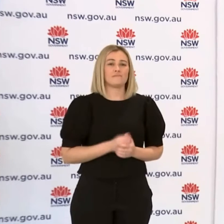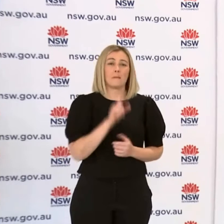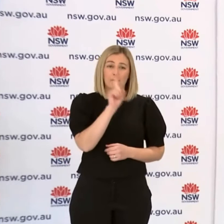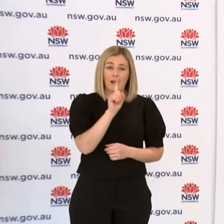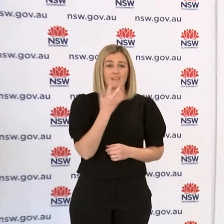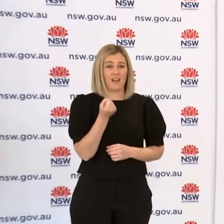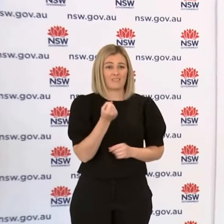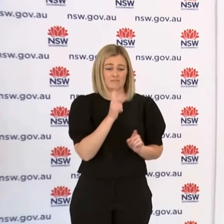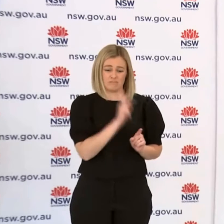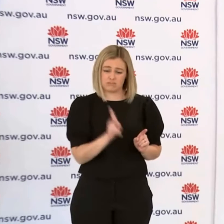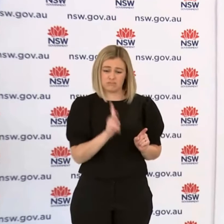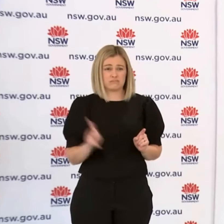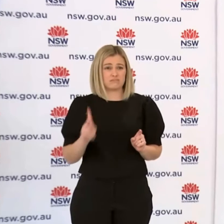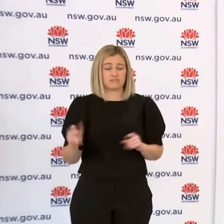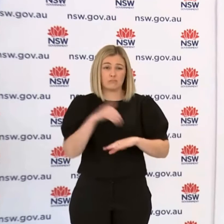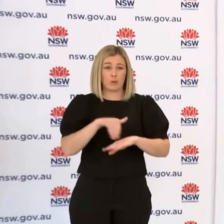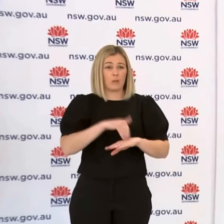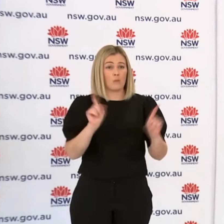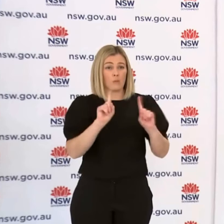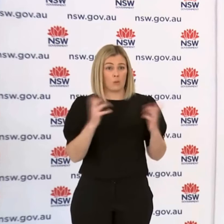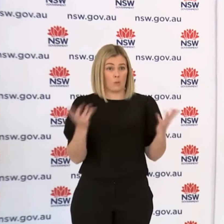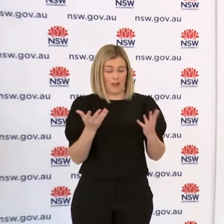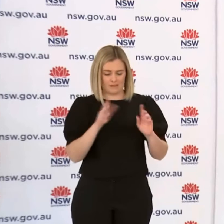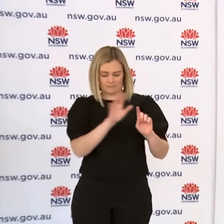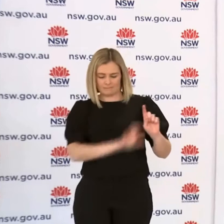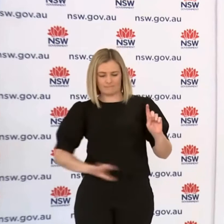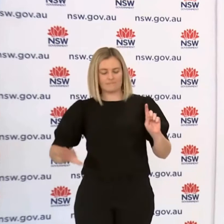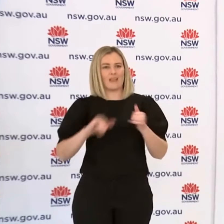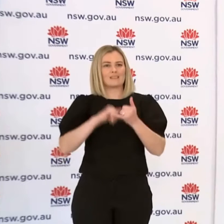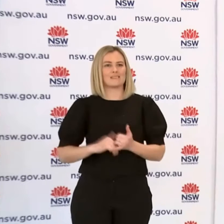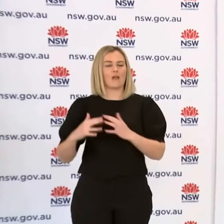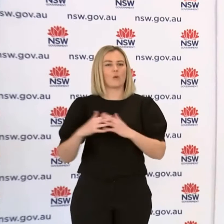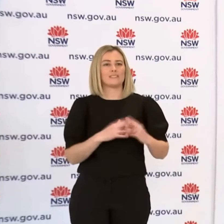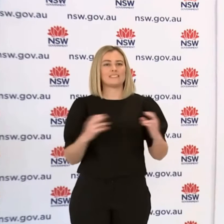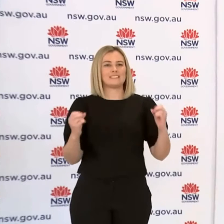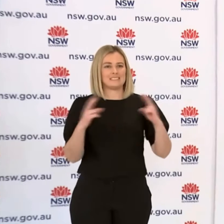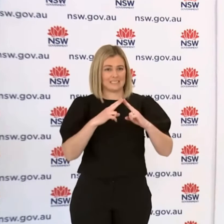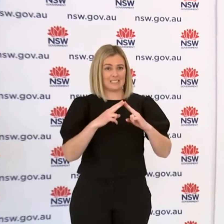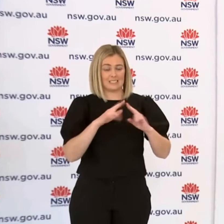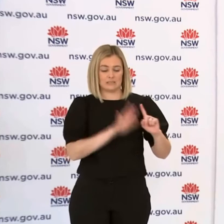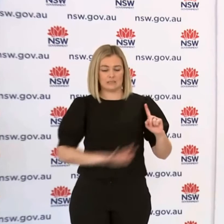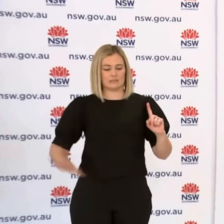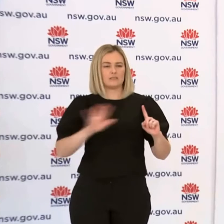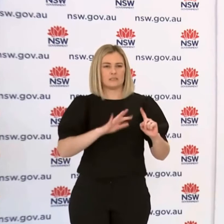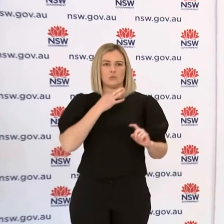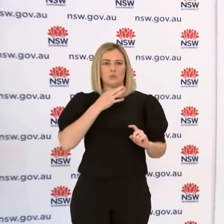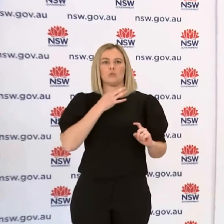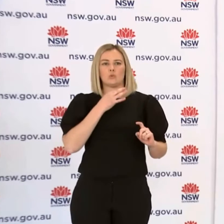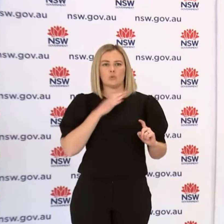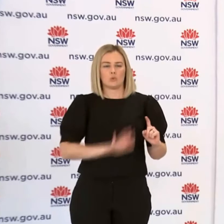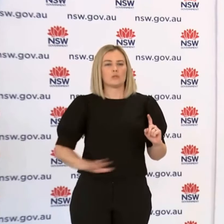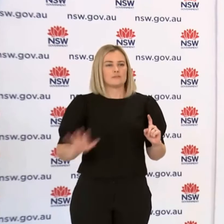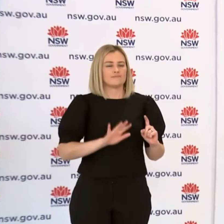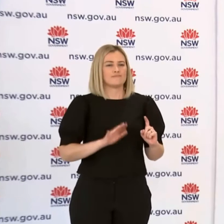and a lot in southwest Sydney and western Sydney, and I'll have Dr. McAnulty say a bit about Canterbury-Bankstown in a little while, we're